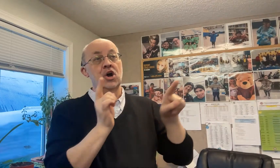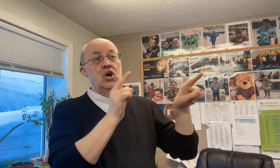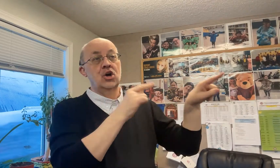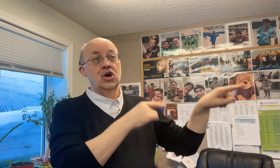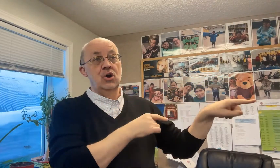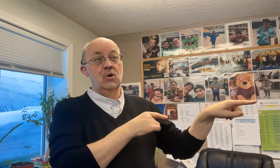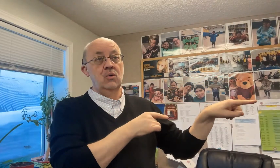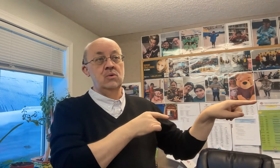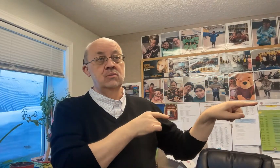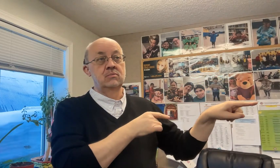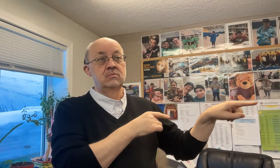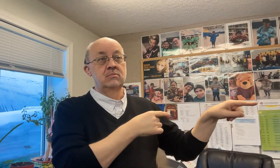Go,